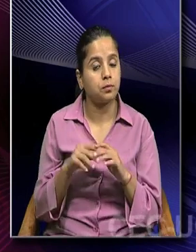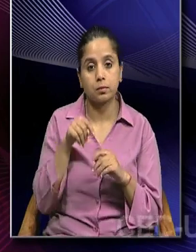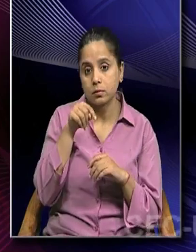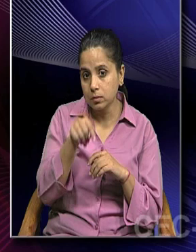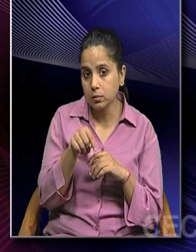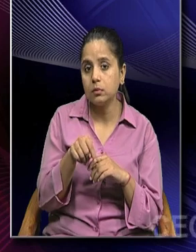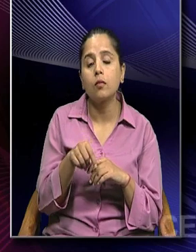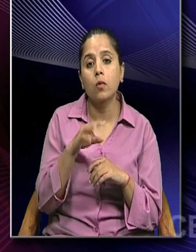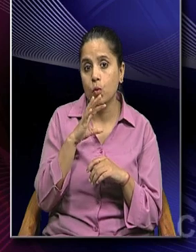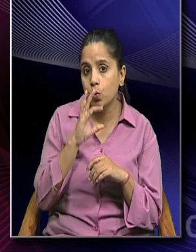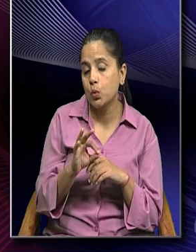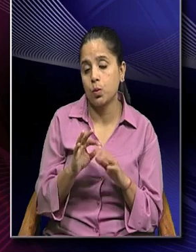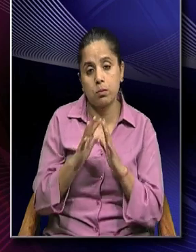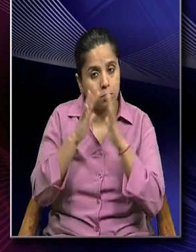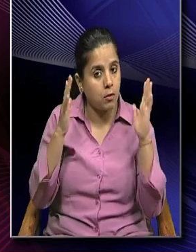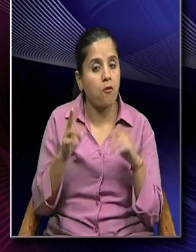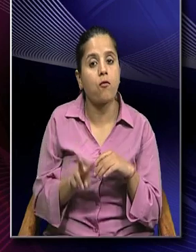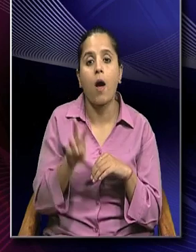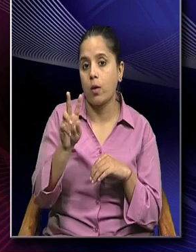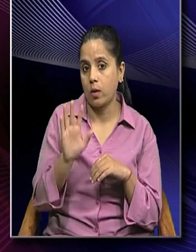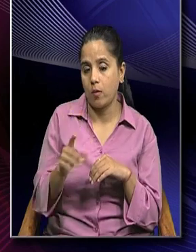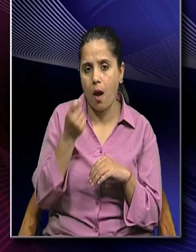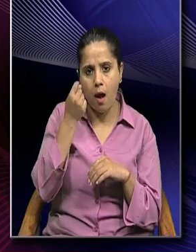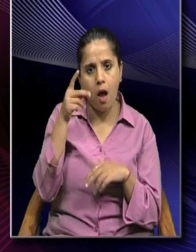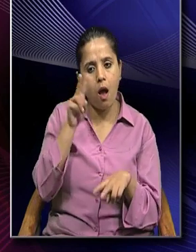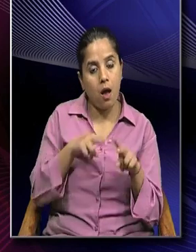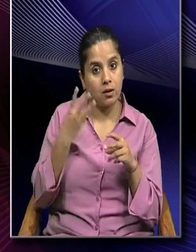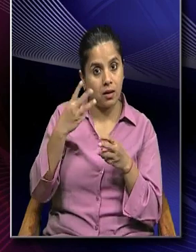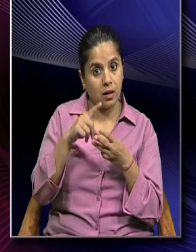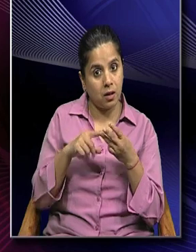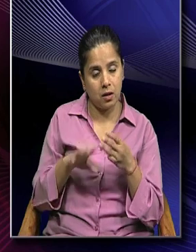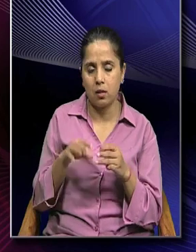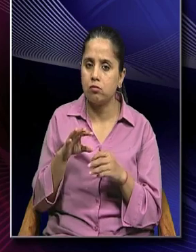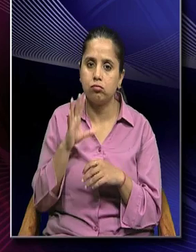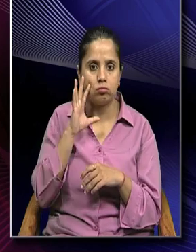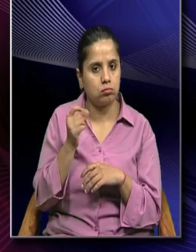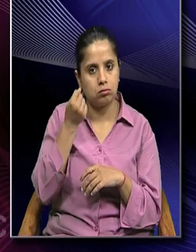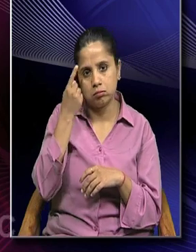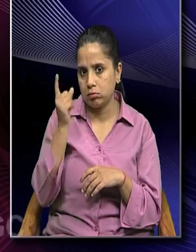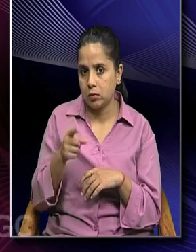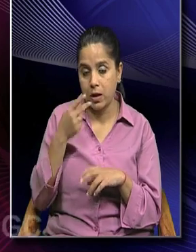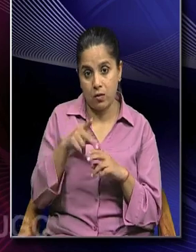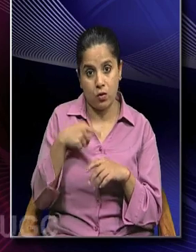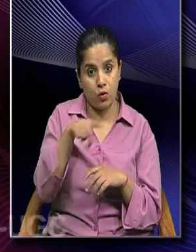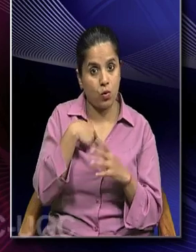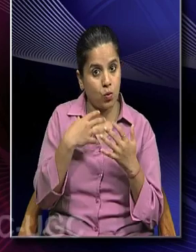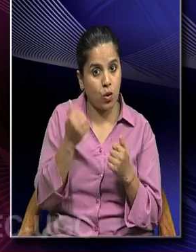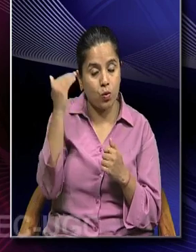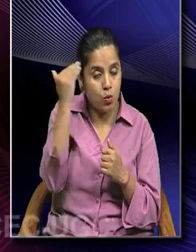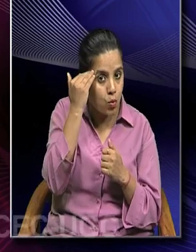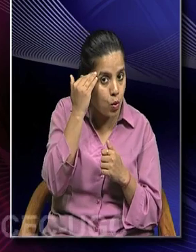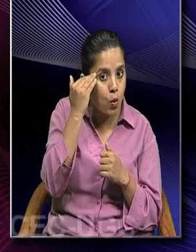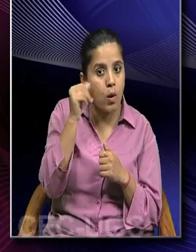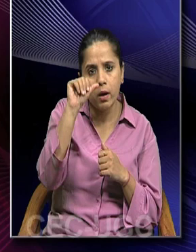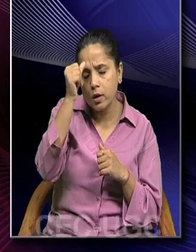much significant. So, understanding them is very much important if we wish to know about the